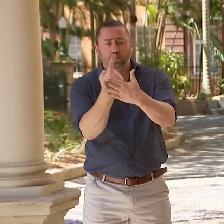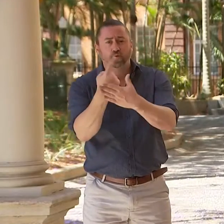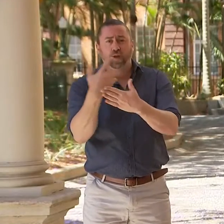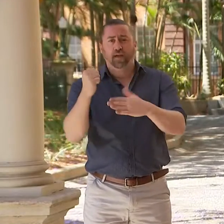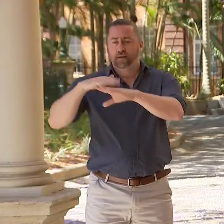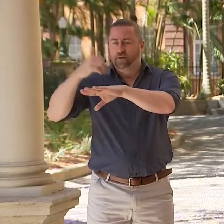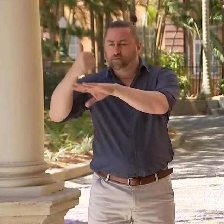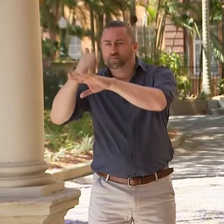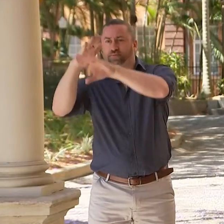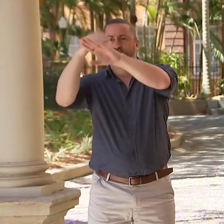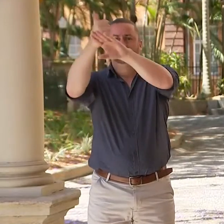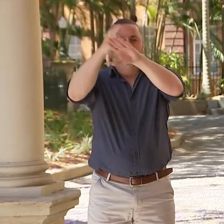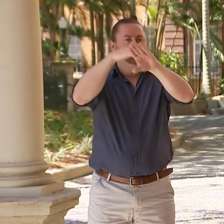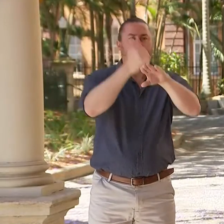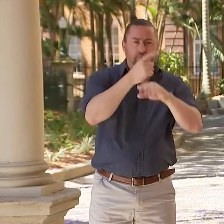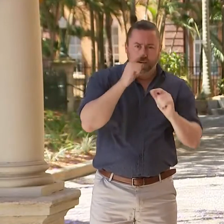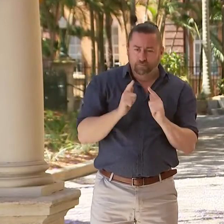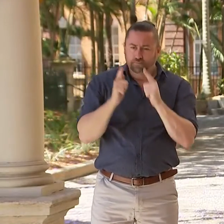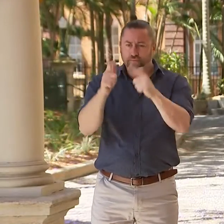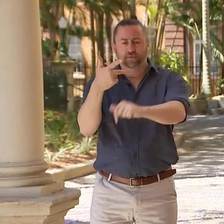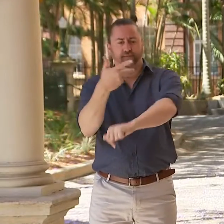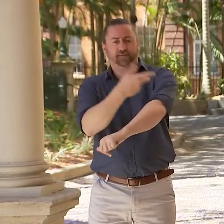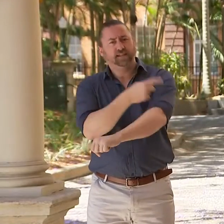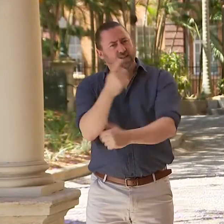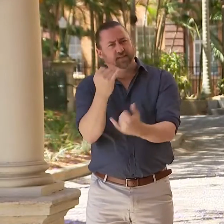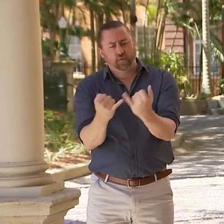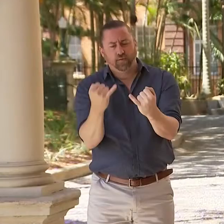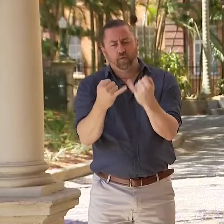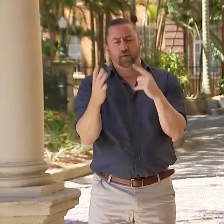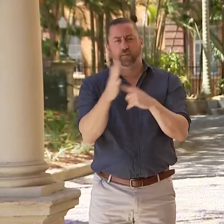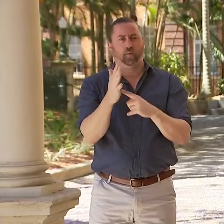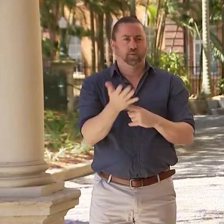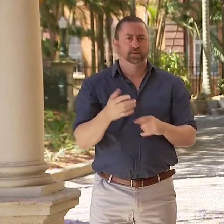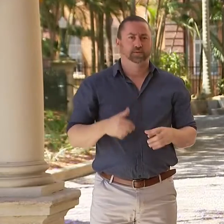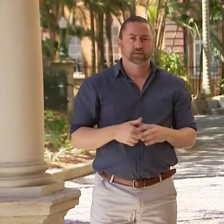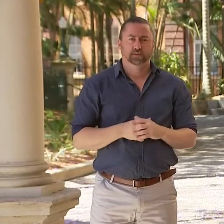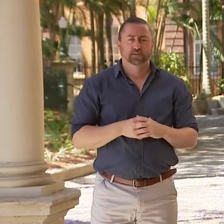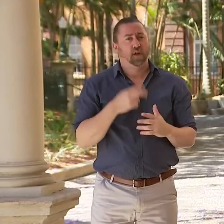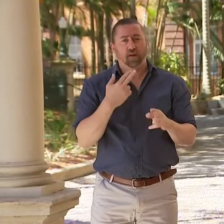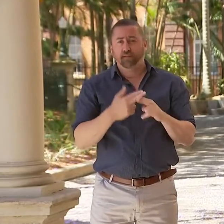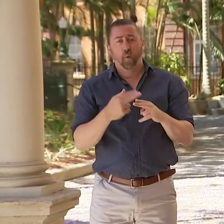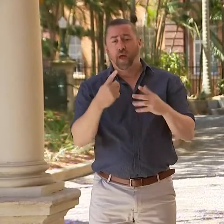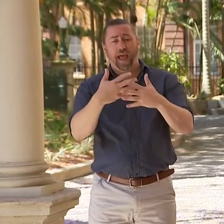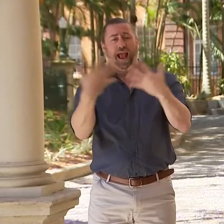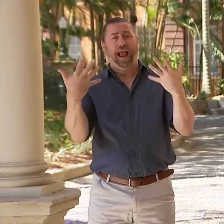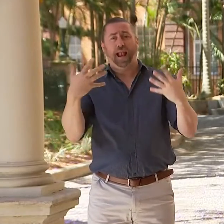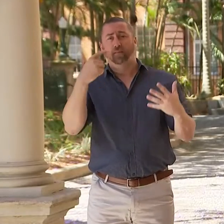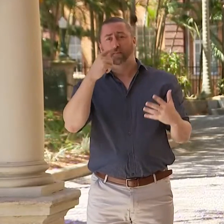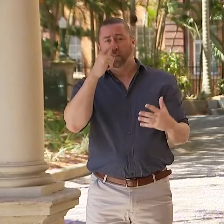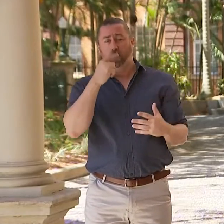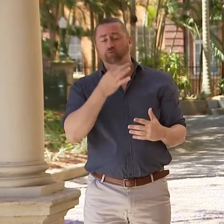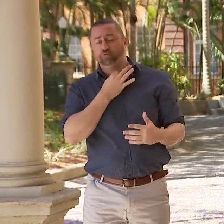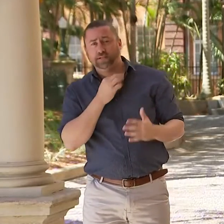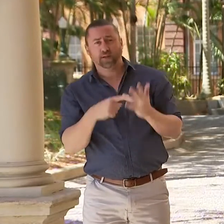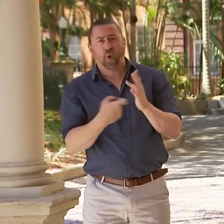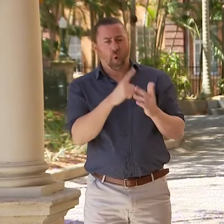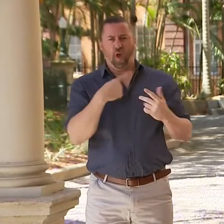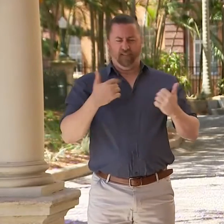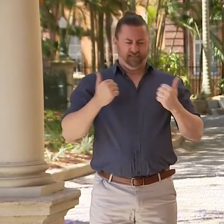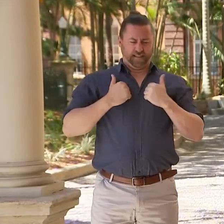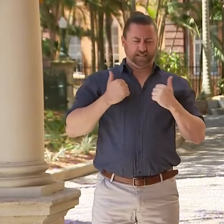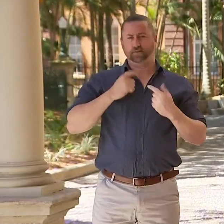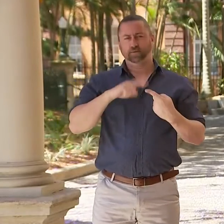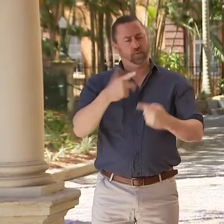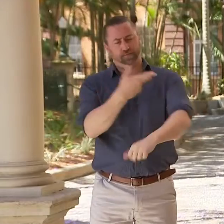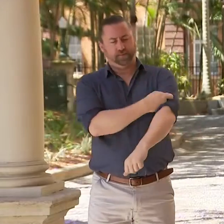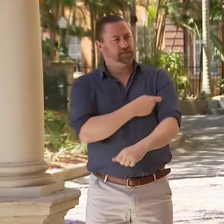it's really, really important. And that's across for vulnerable people and non-vulnerable people. Deputy Premier, about has